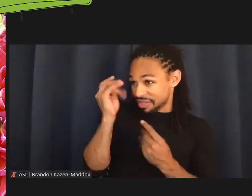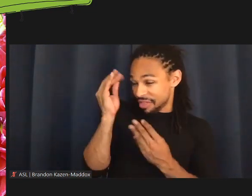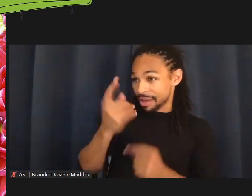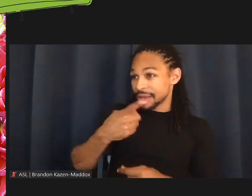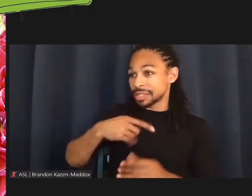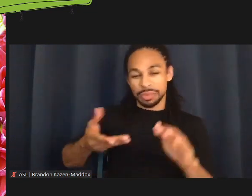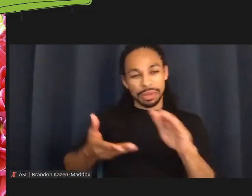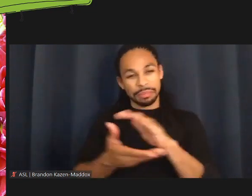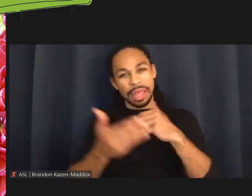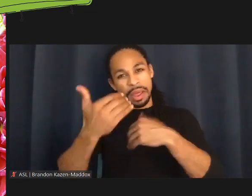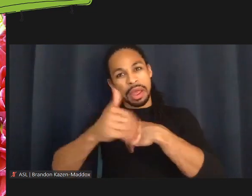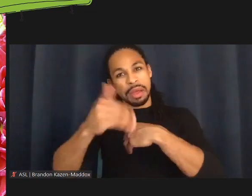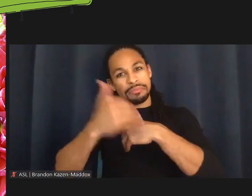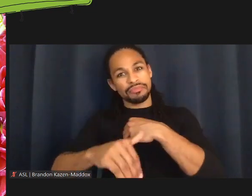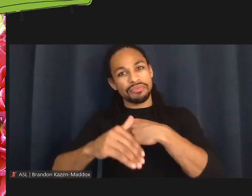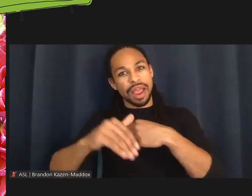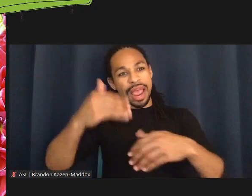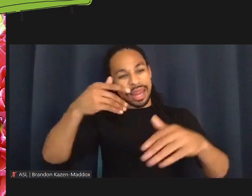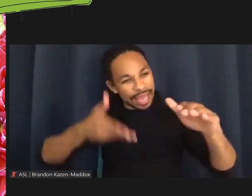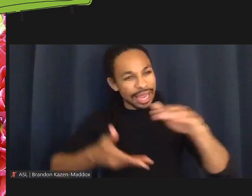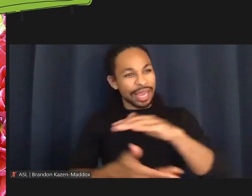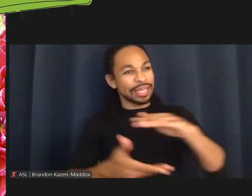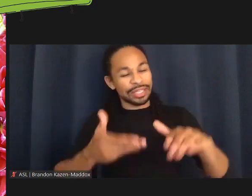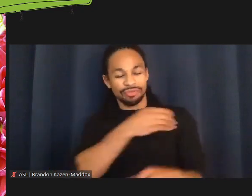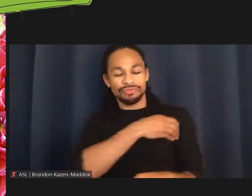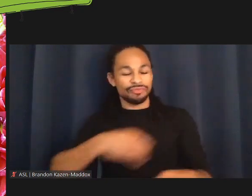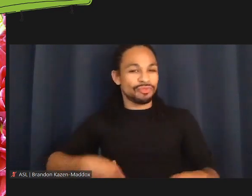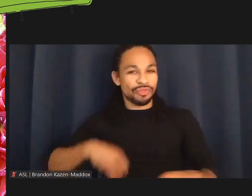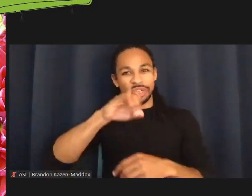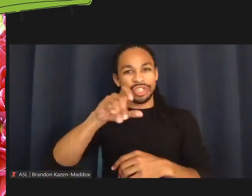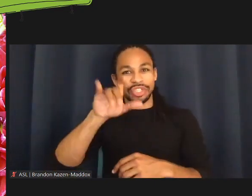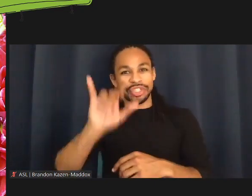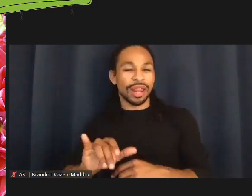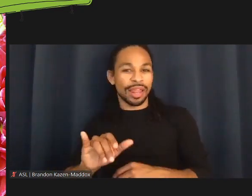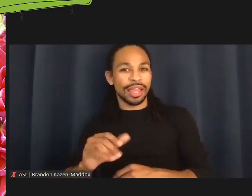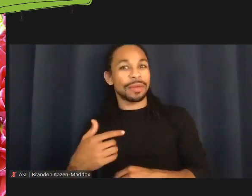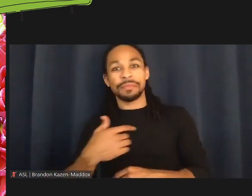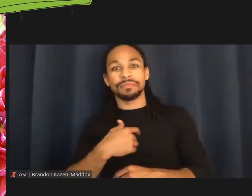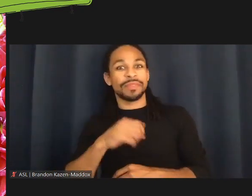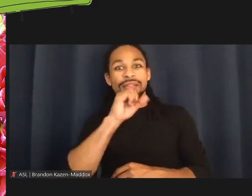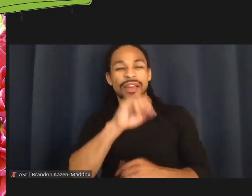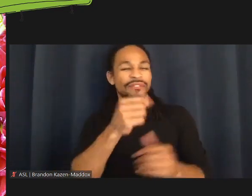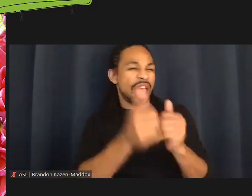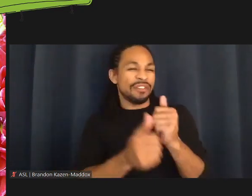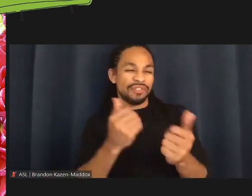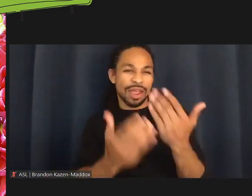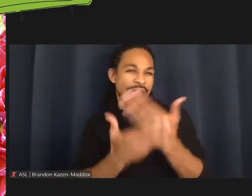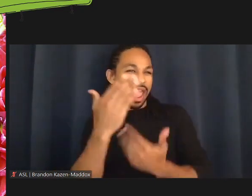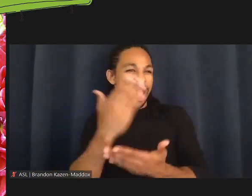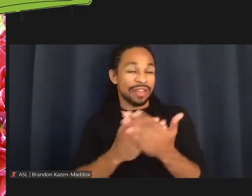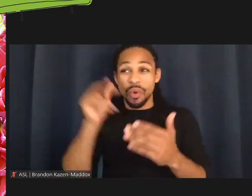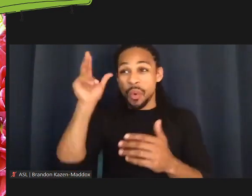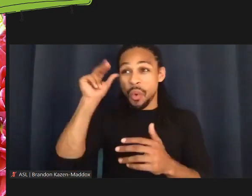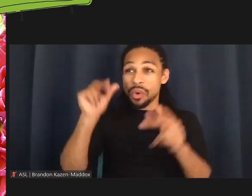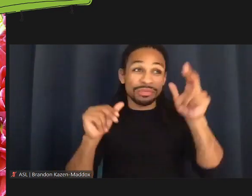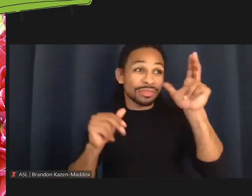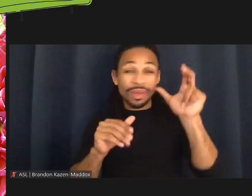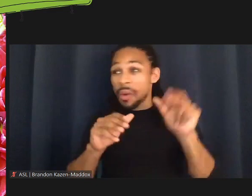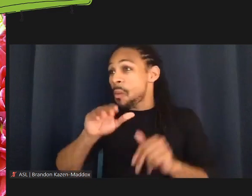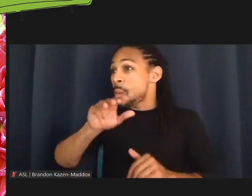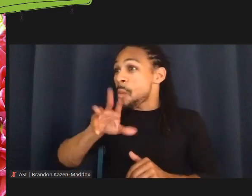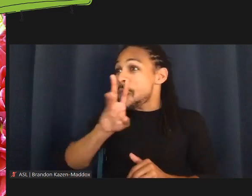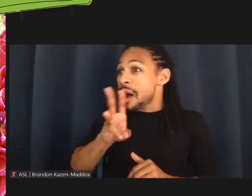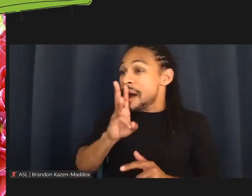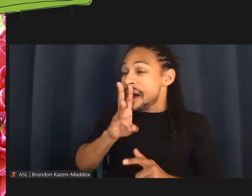jelly. I love with every hand, horse, water, wind. If you wonder where to rear